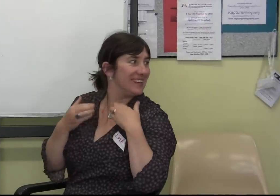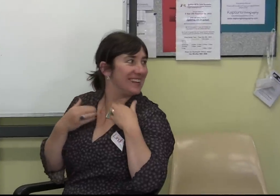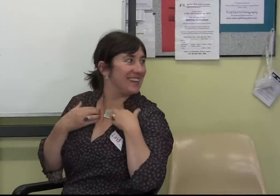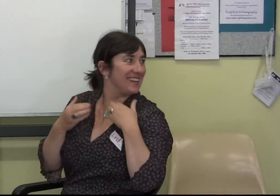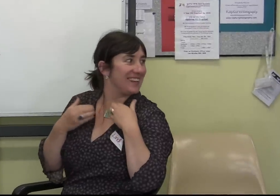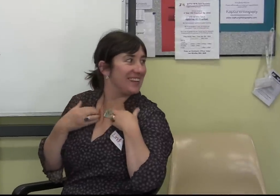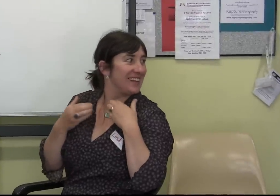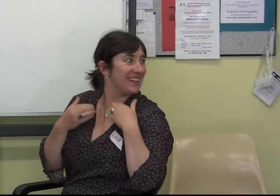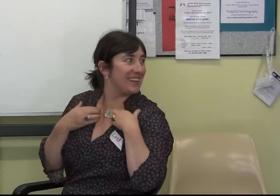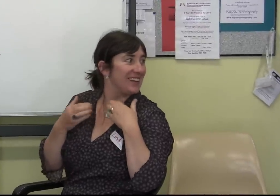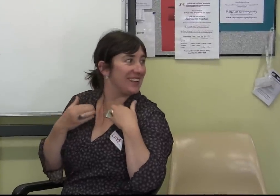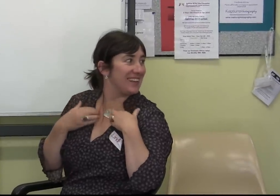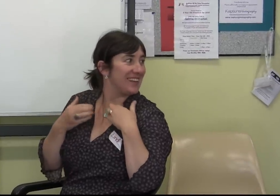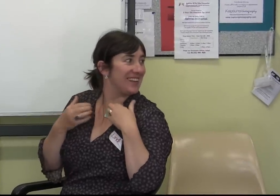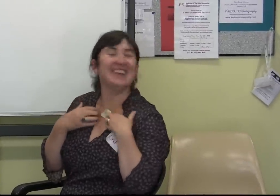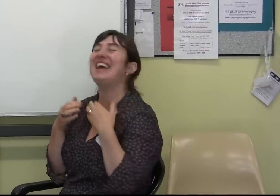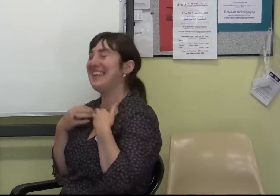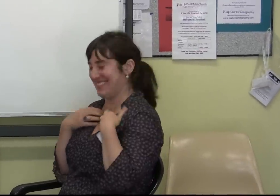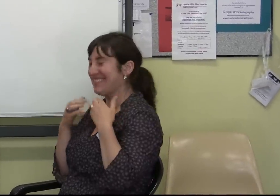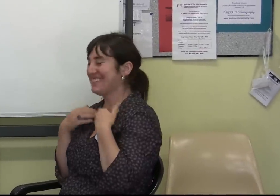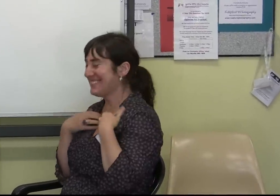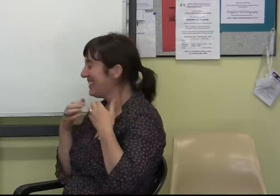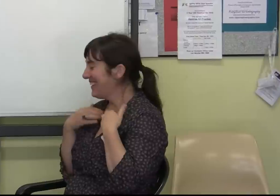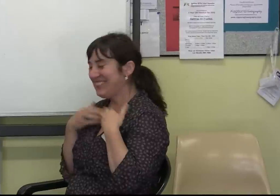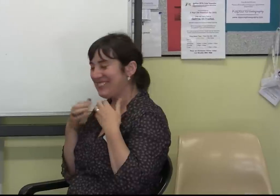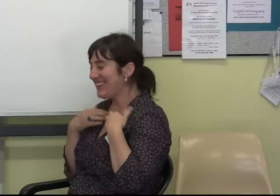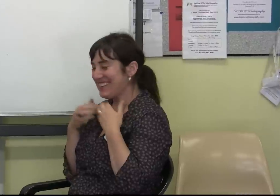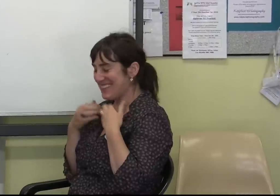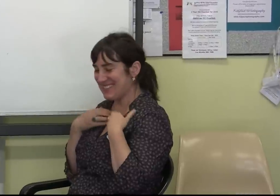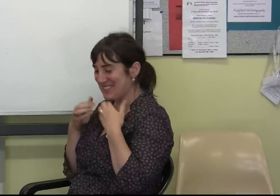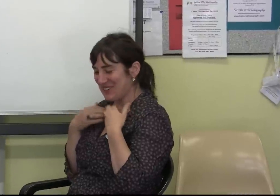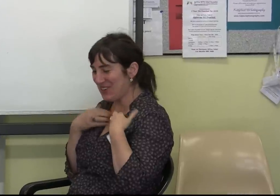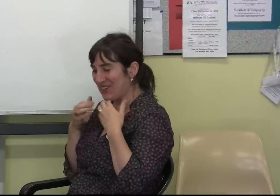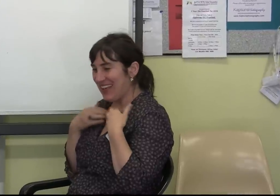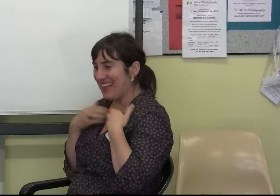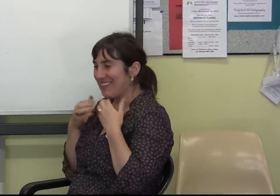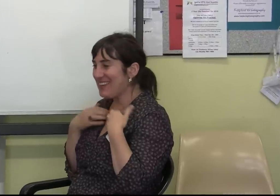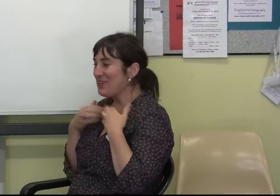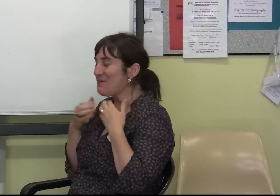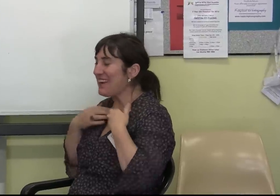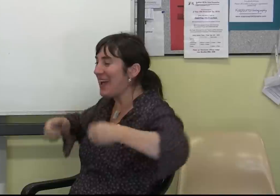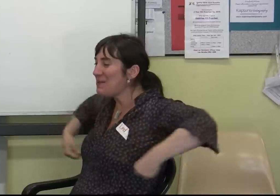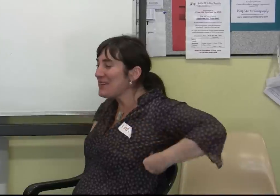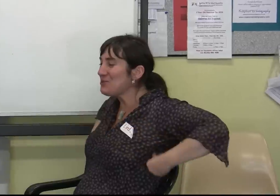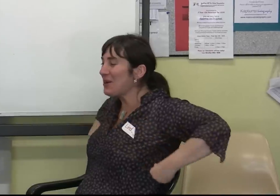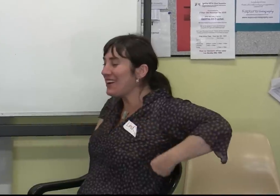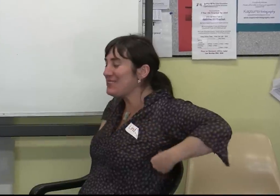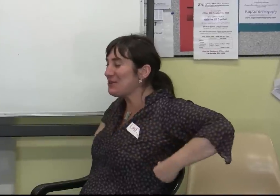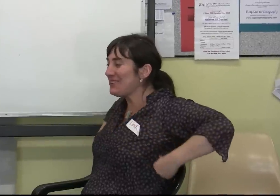Sorry, I'll just say, why is it solved? Why is it solved? You know how much work I do on